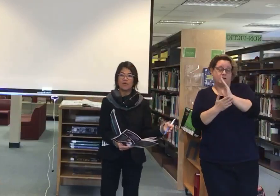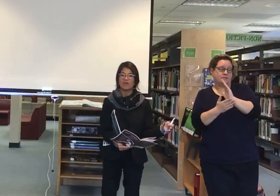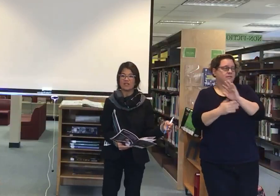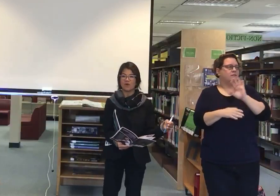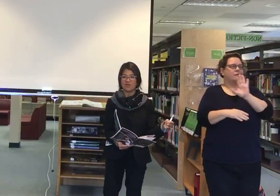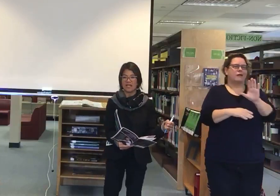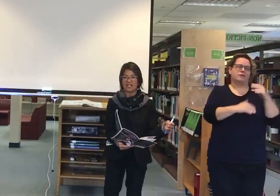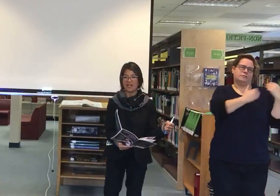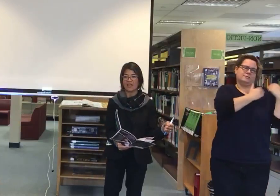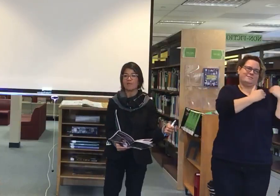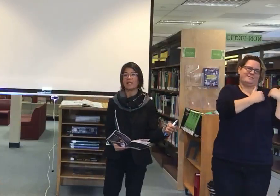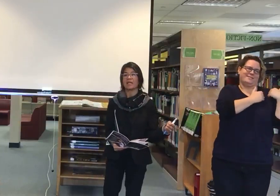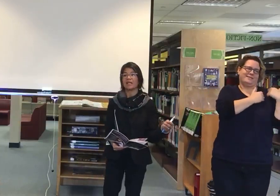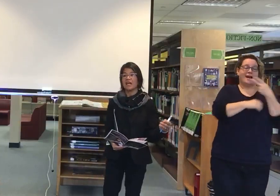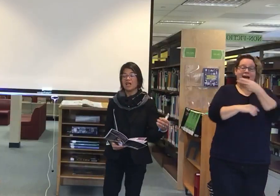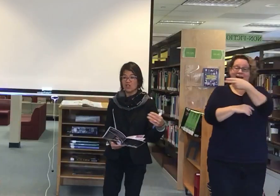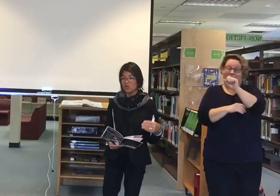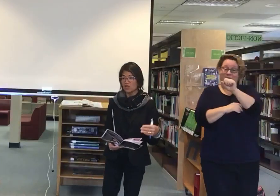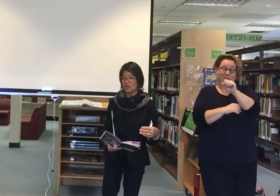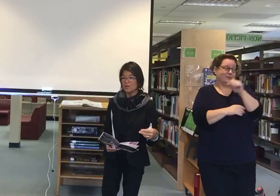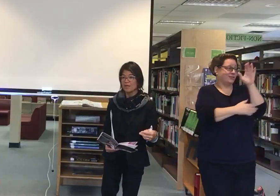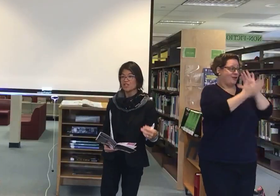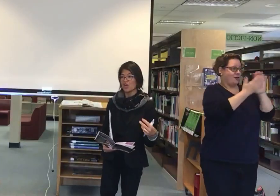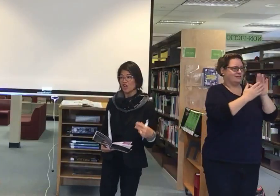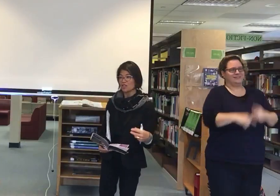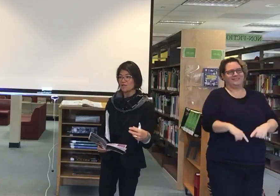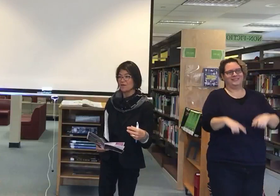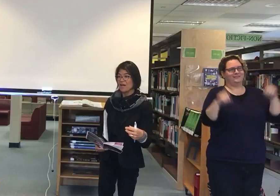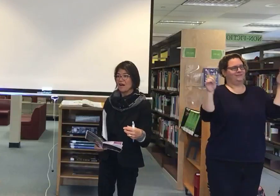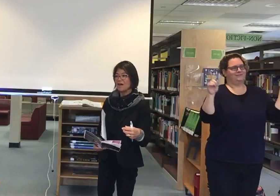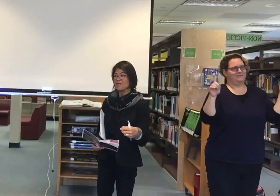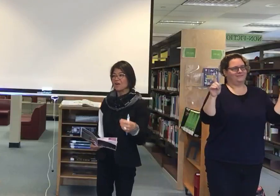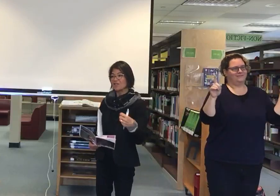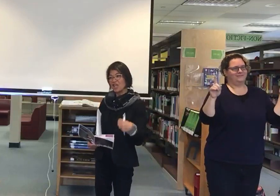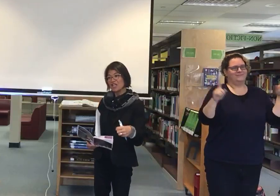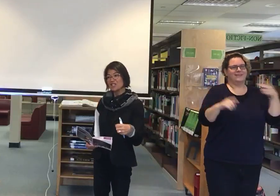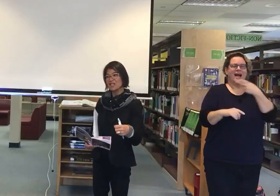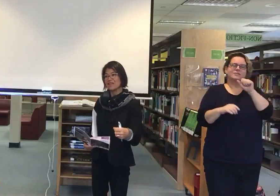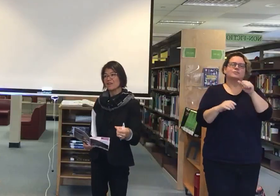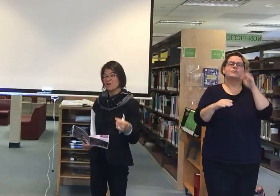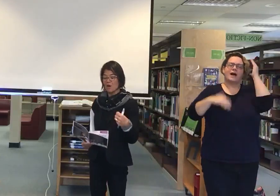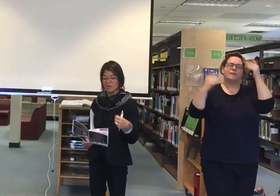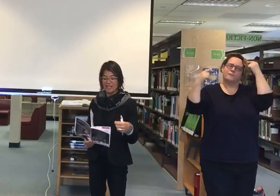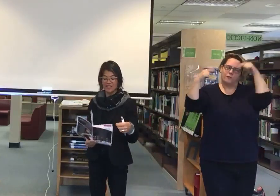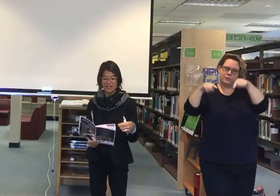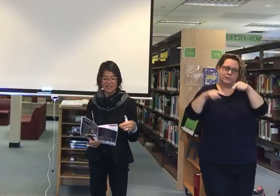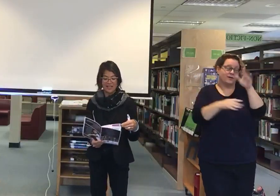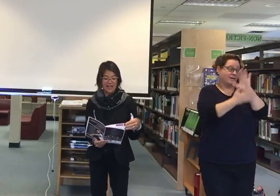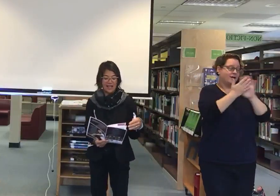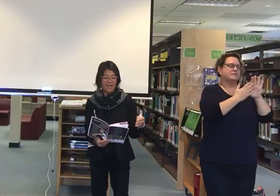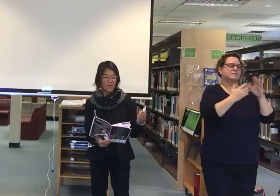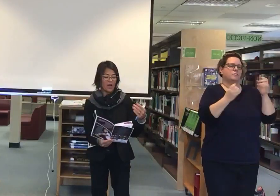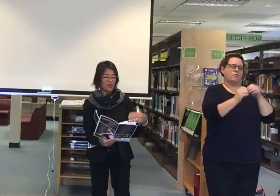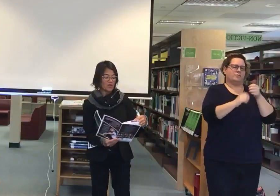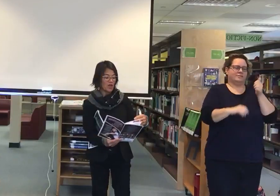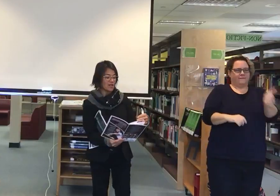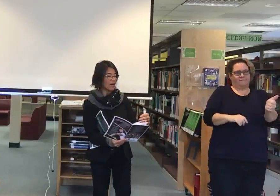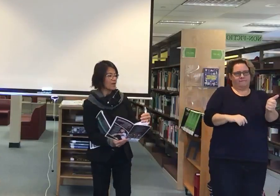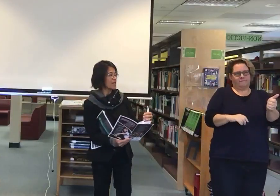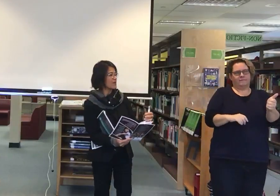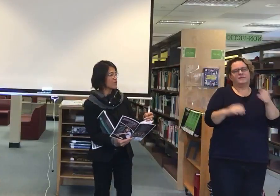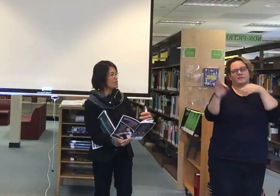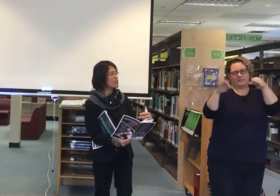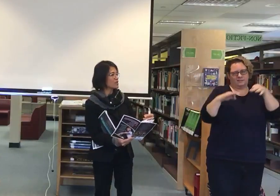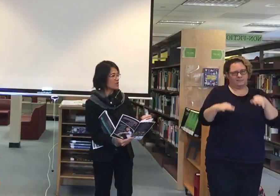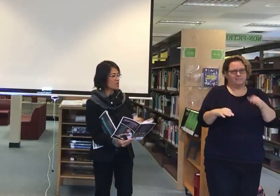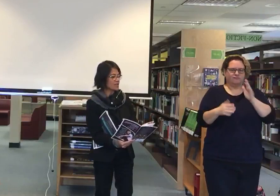to moving into post-secondary and being adult learners and being in charge of their education and their accommodations. And then we also talk